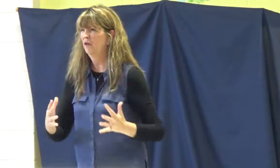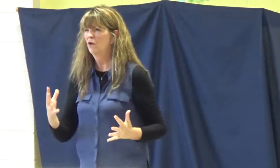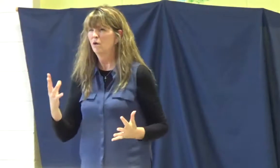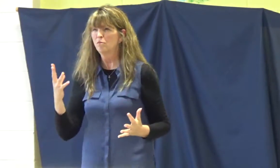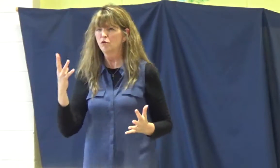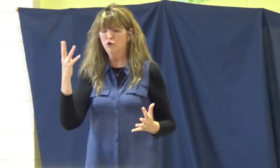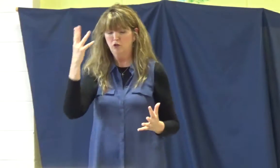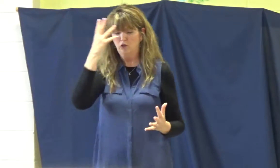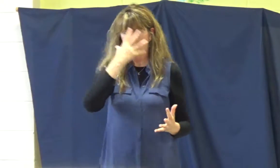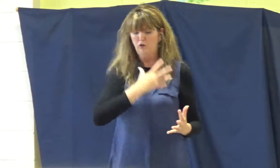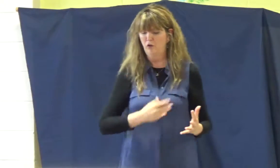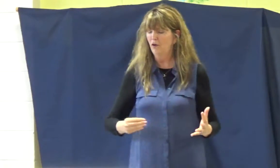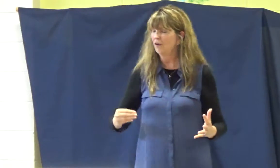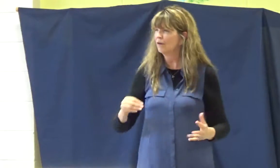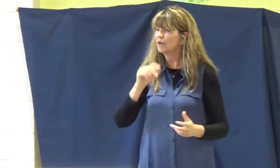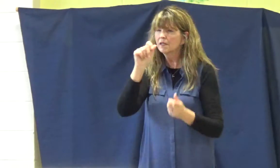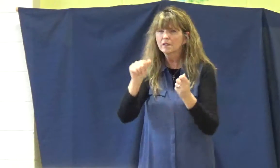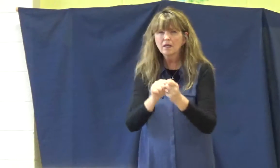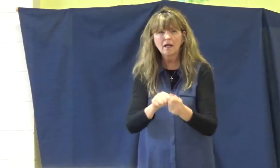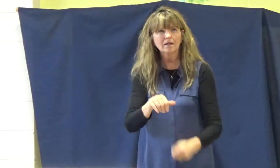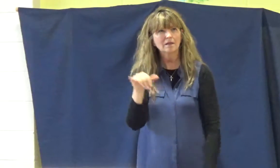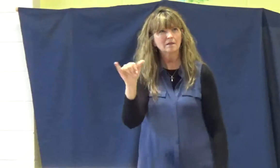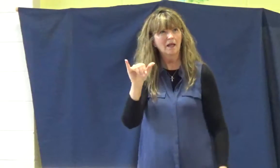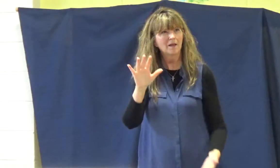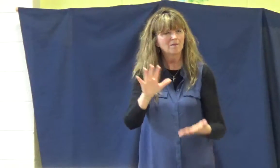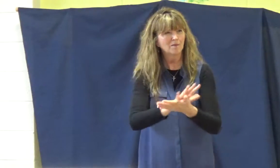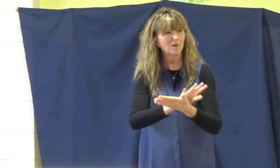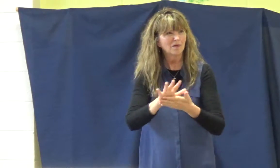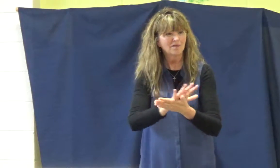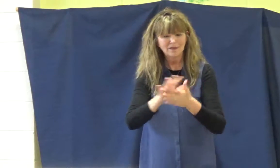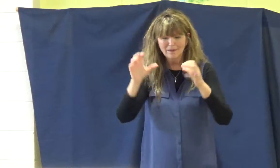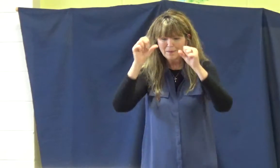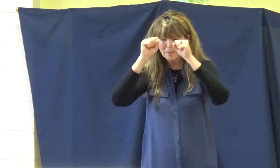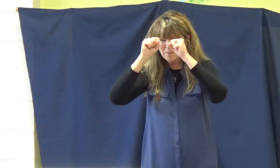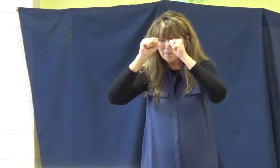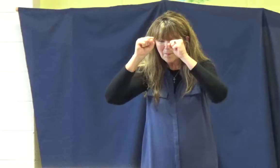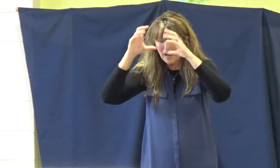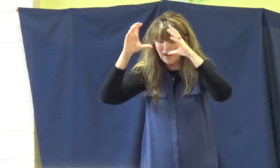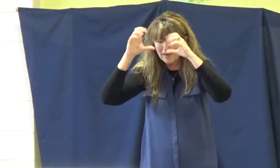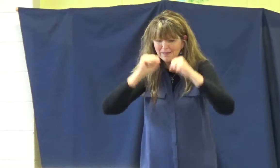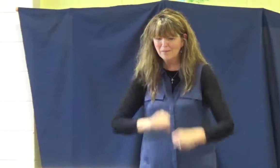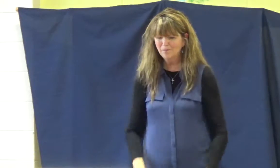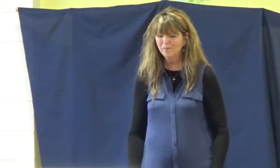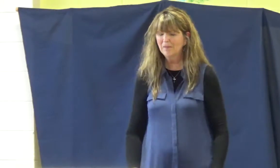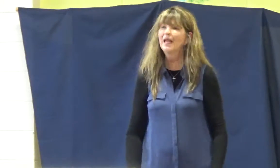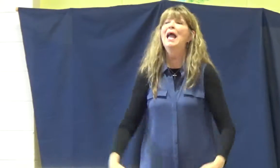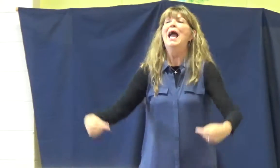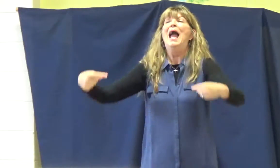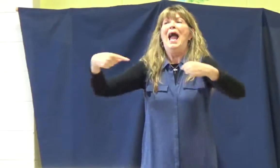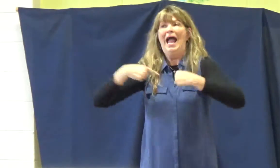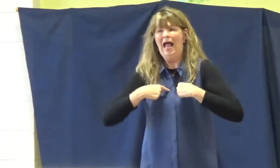to the house. It was beautiful, just exactly like you would see in a movie. It was amazing.